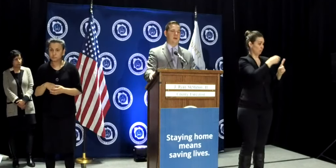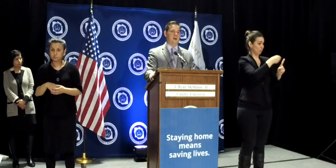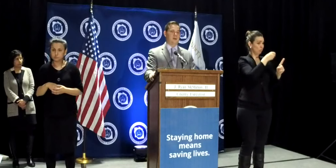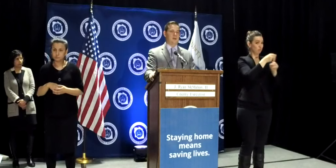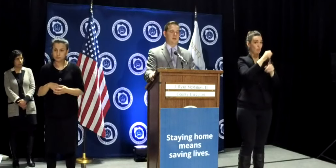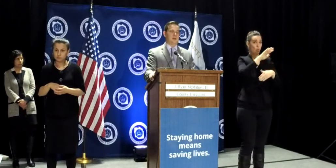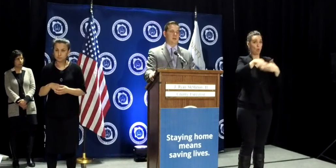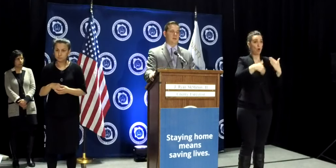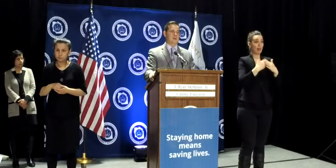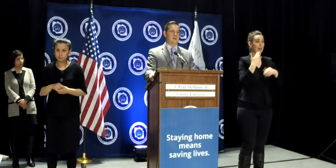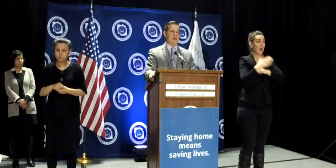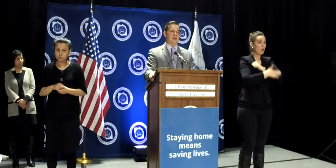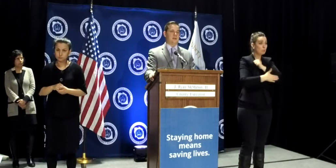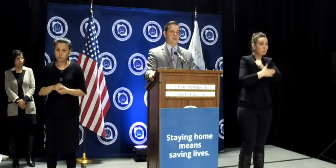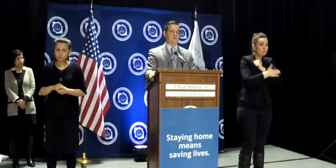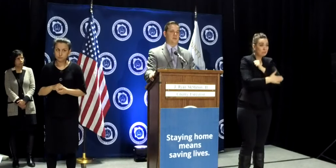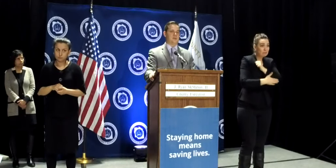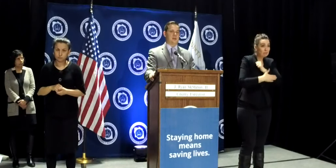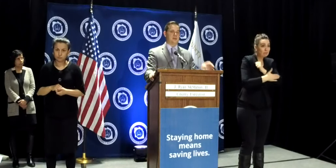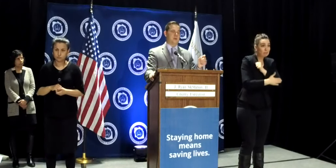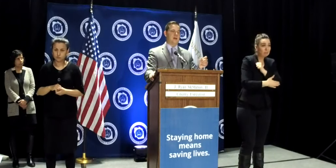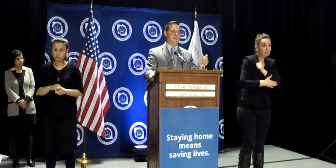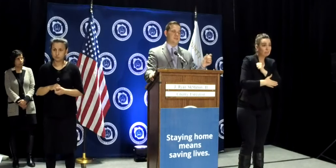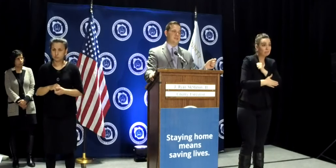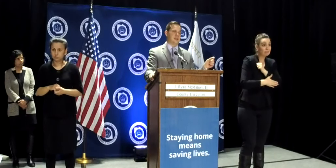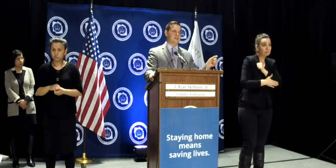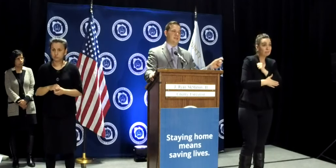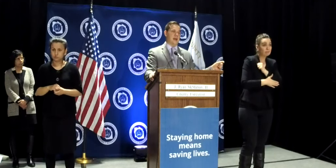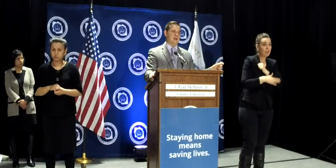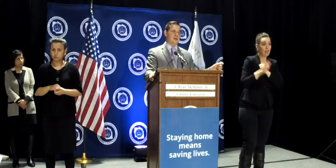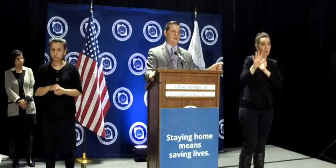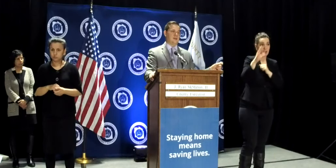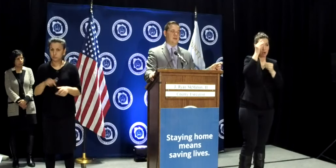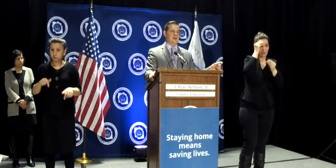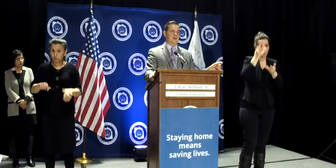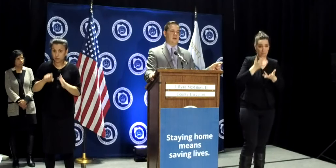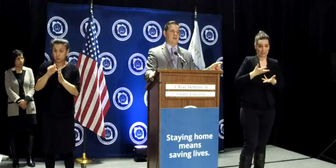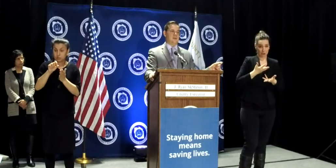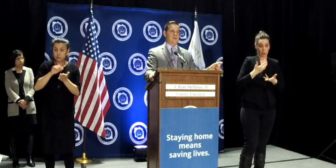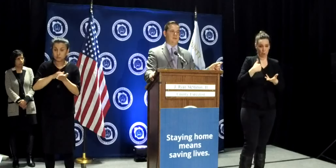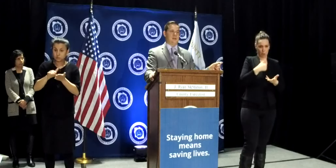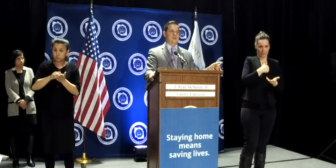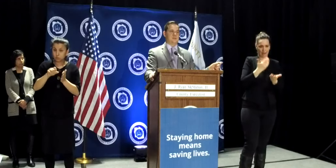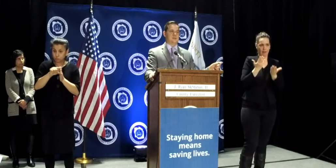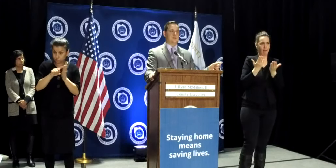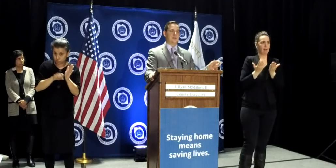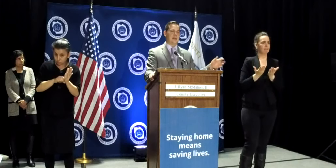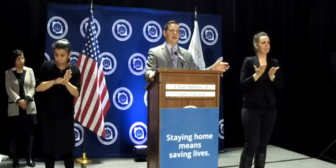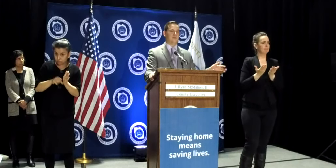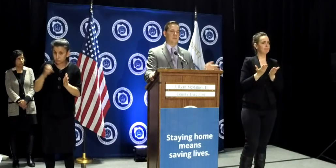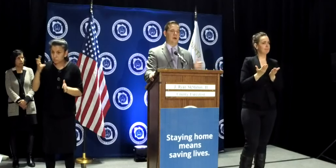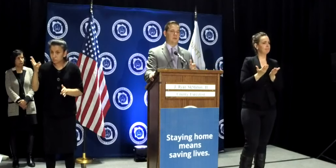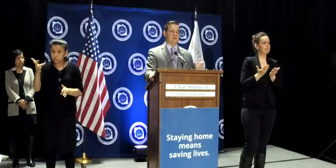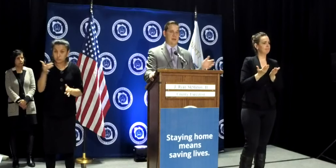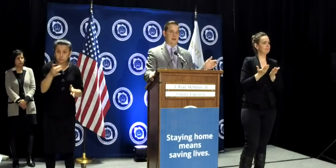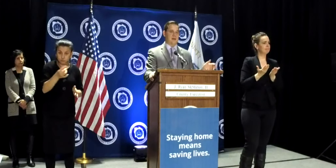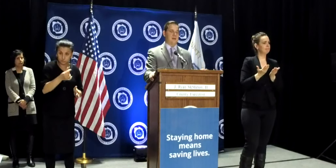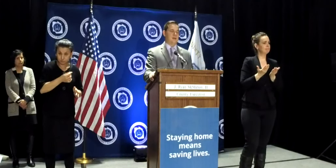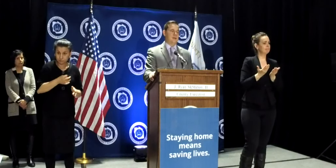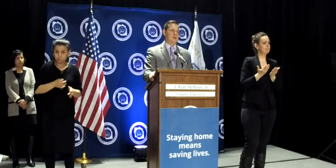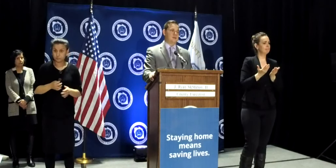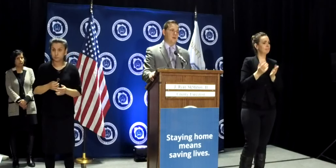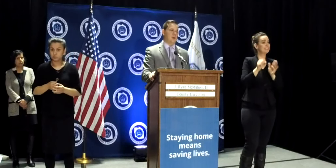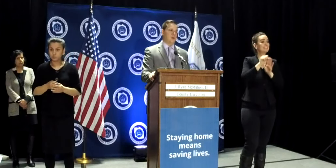of data they're getting from the state. The problem is the state's data is actually delayed from our